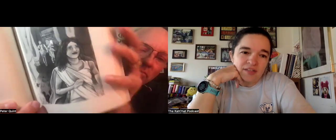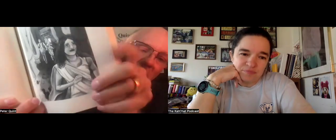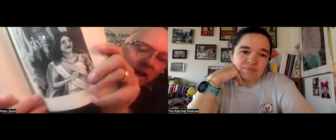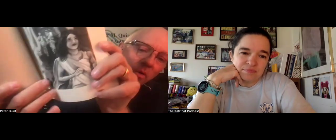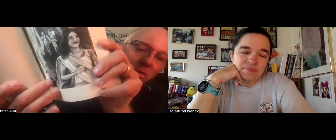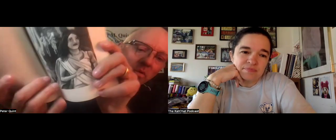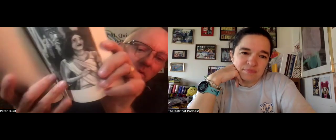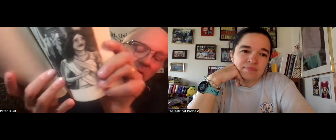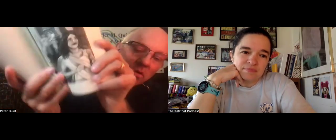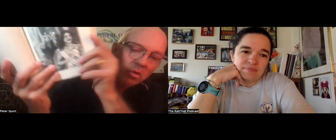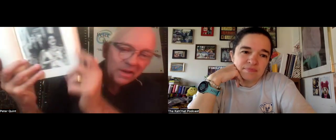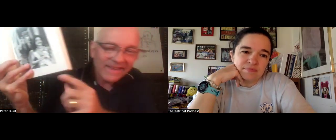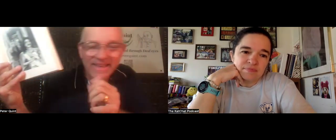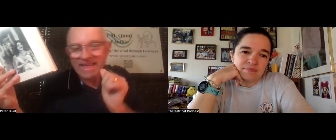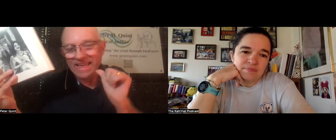Yeah.